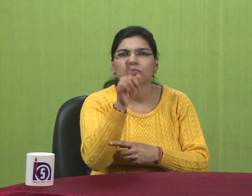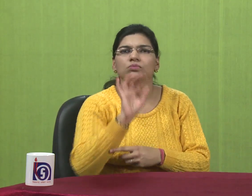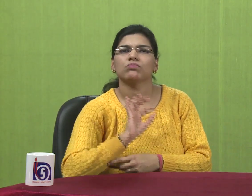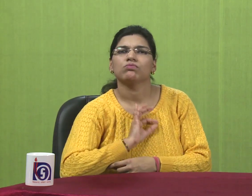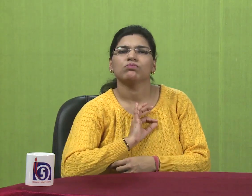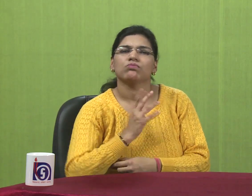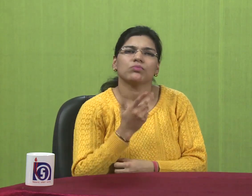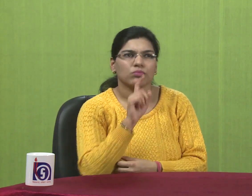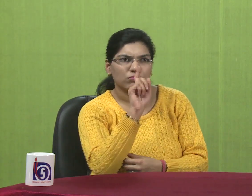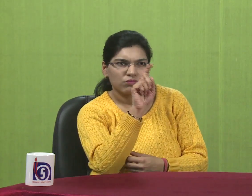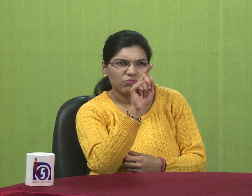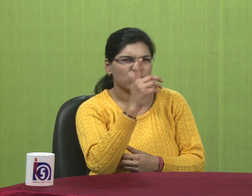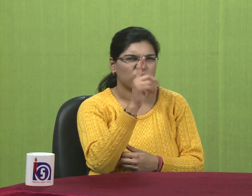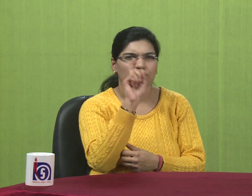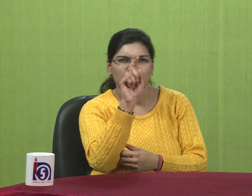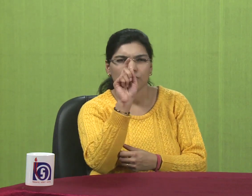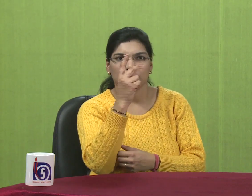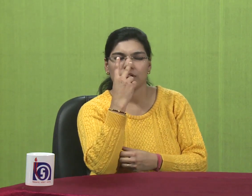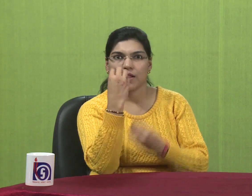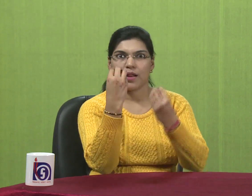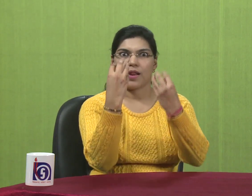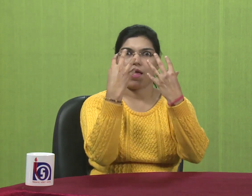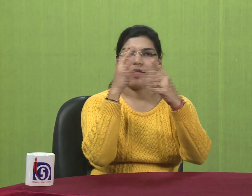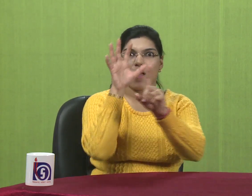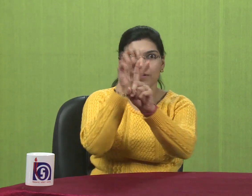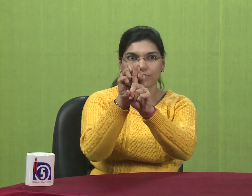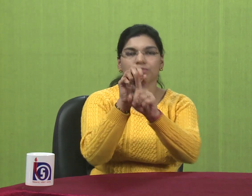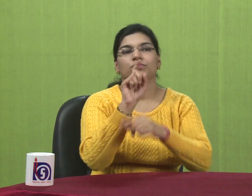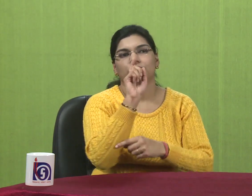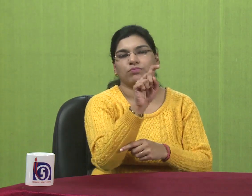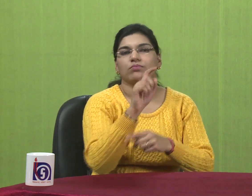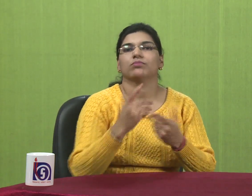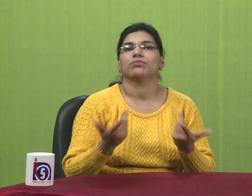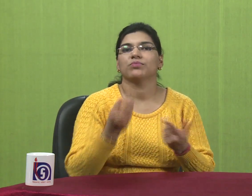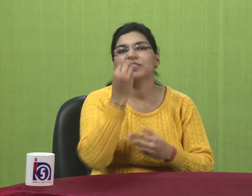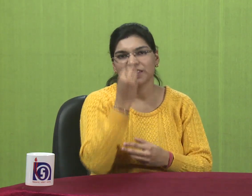it in other colors. Select the color you want and type it in that color.